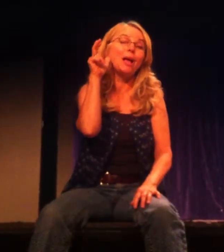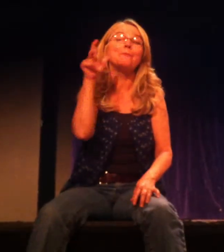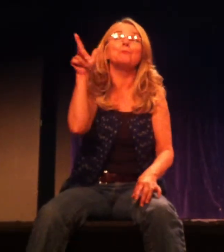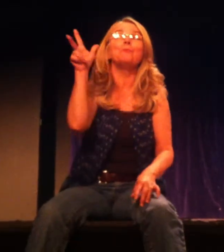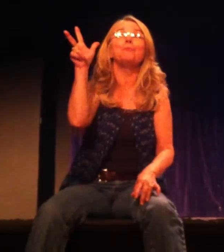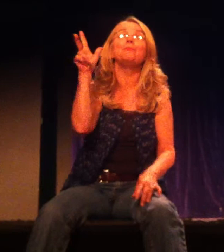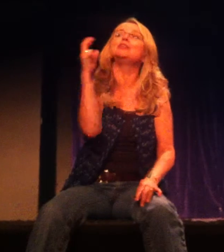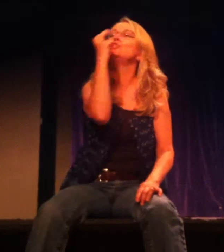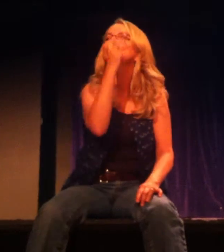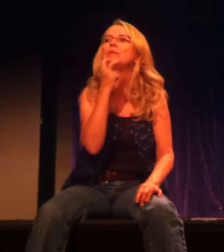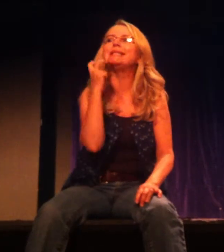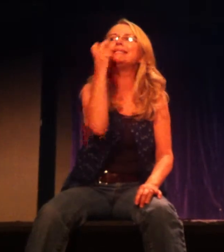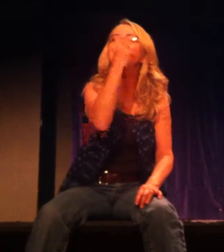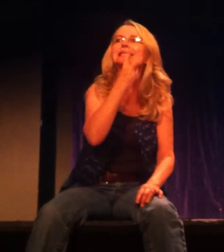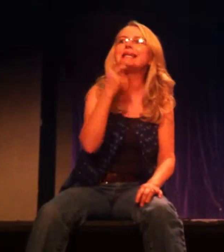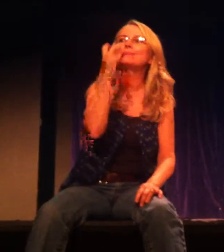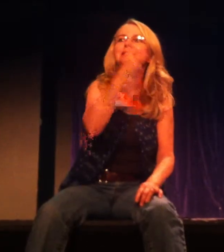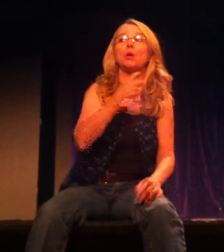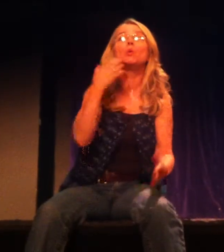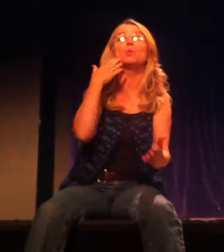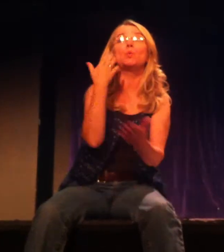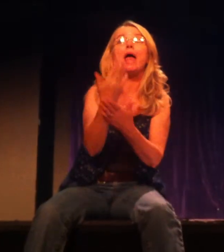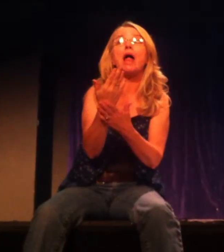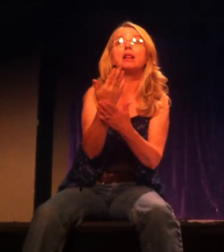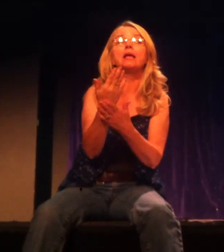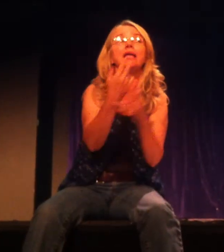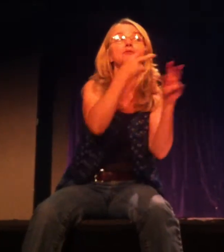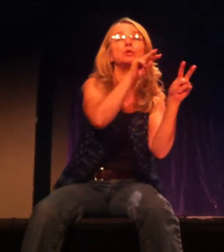lips really well if you let her see your face.